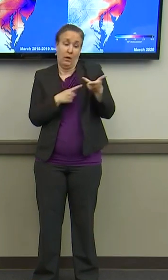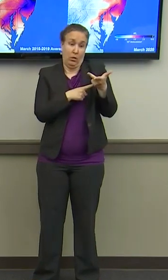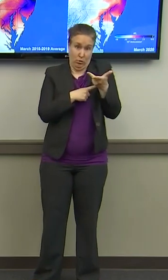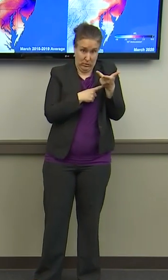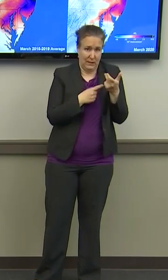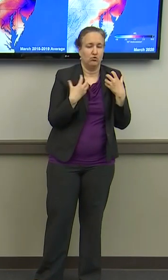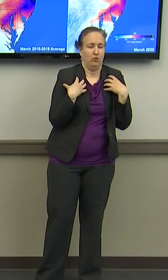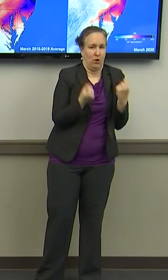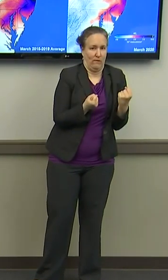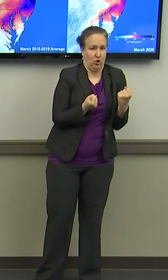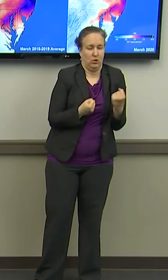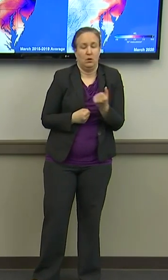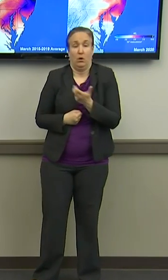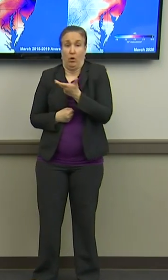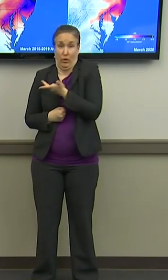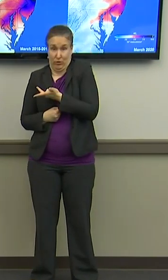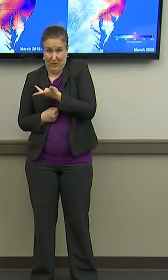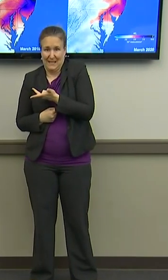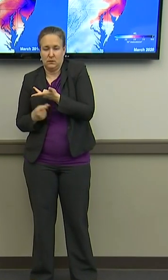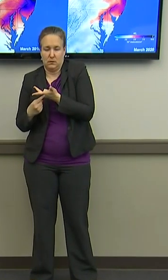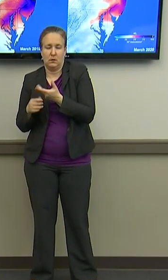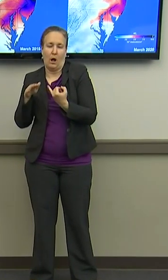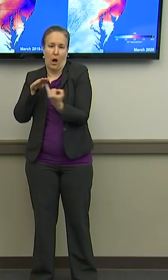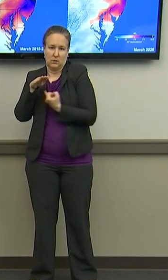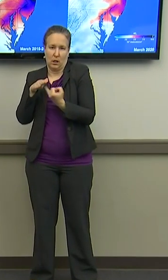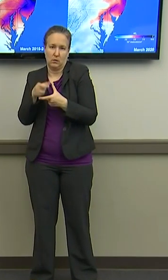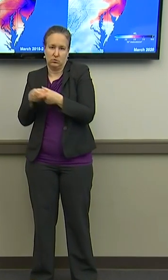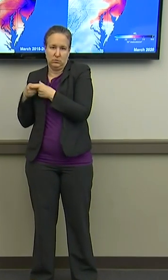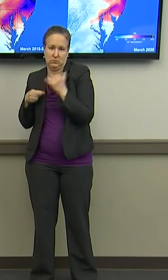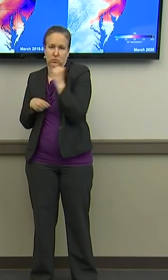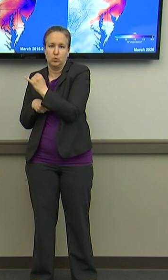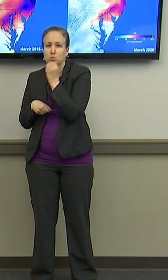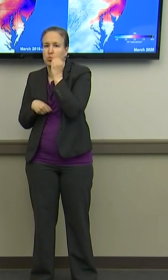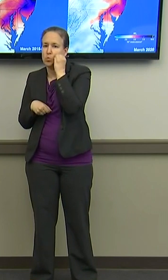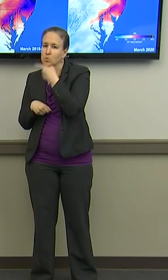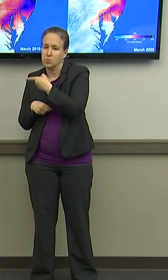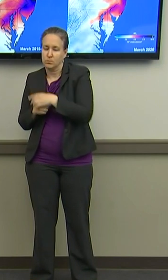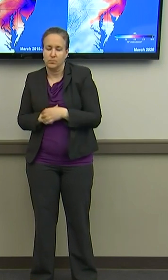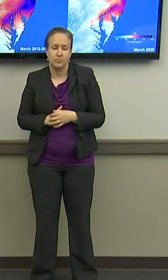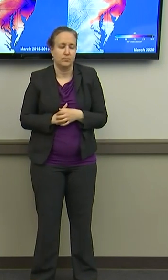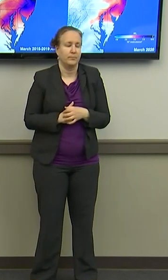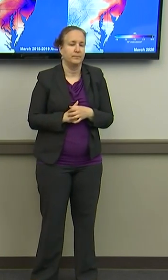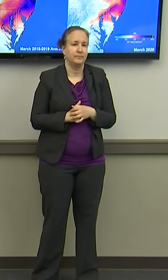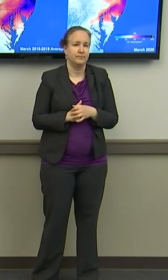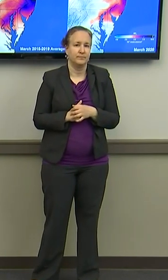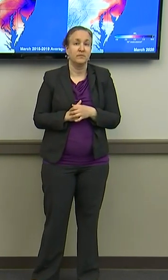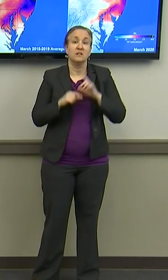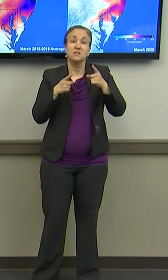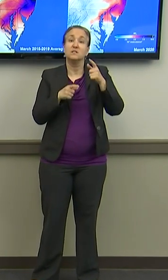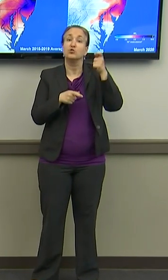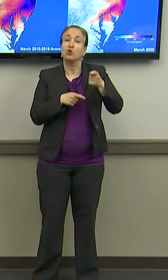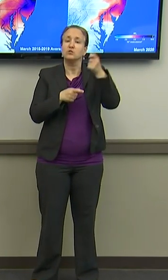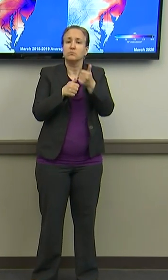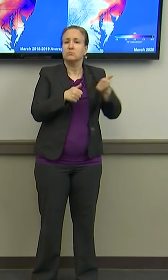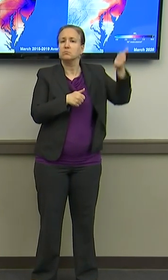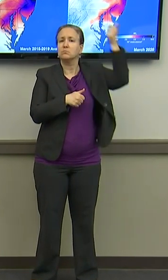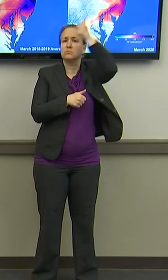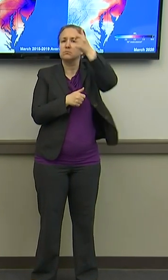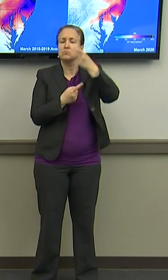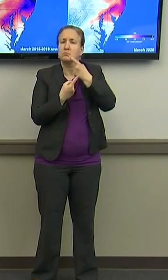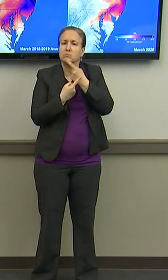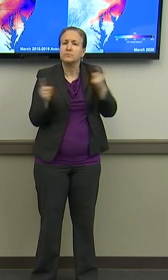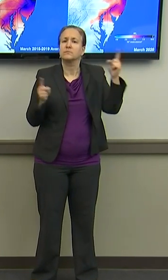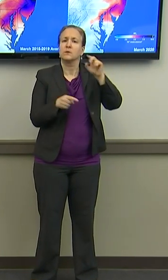recovered, and 3 are in isolation at home. Since the President Judge issued the initial March